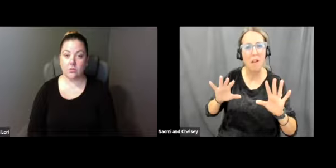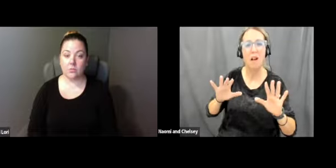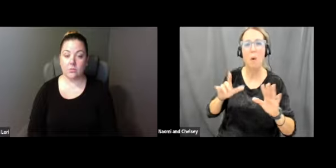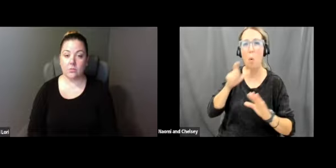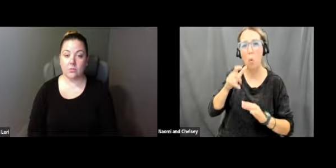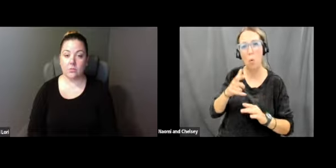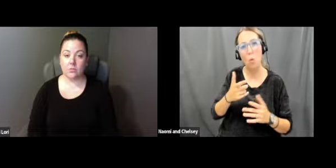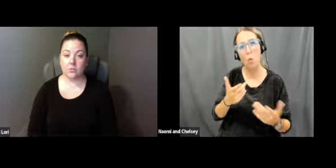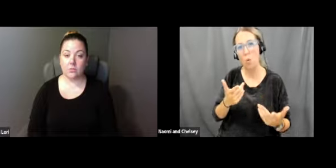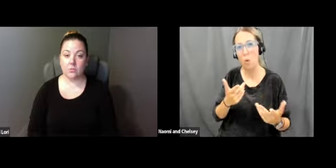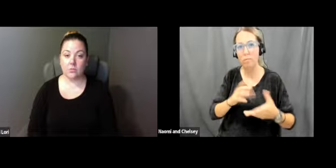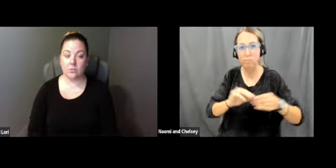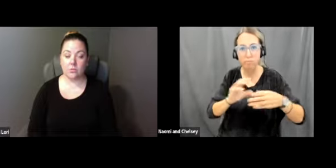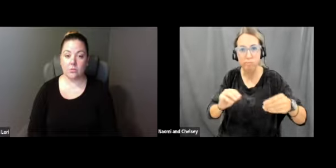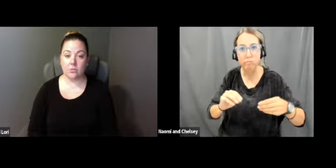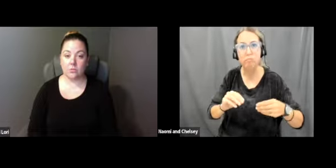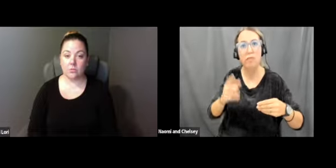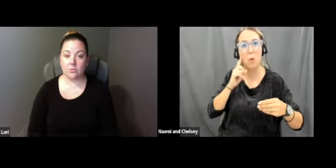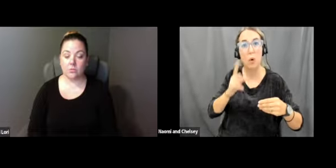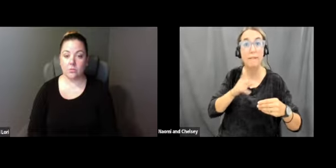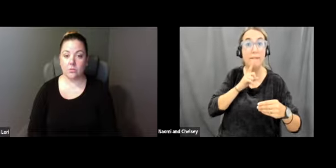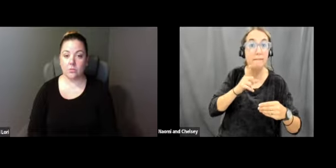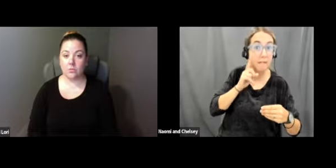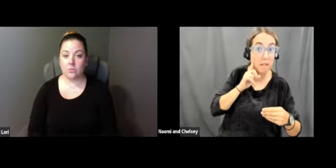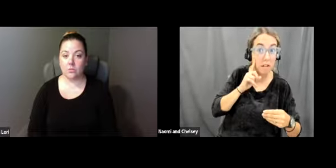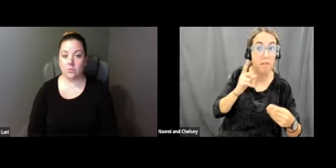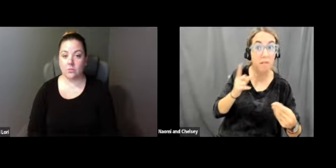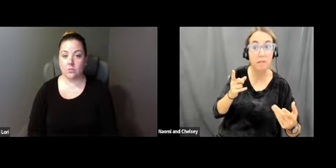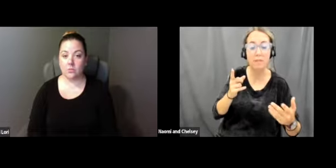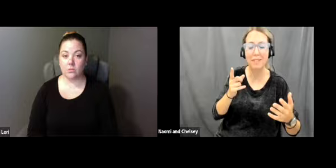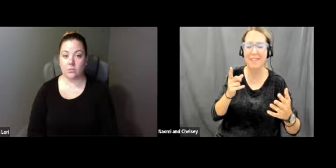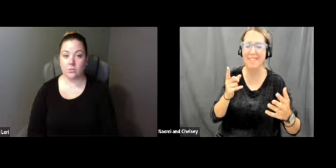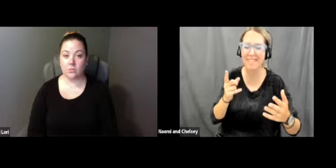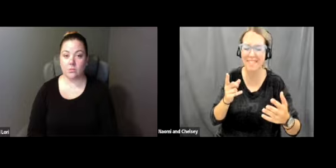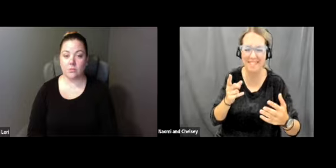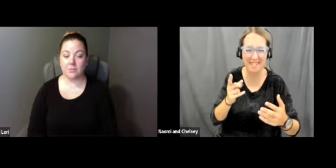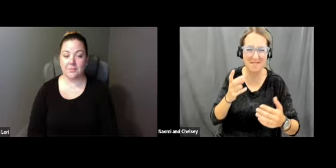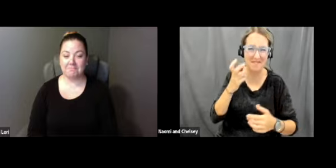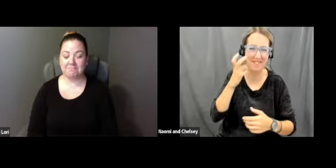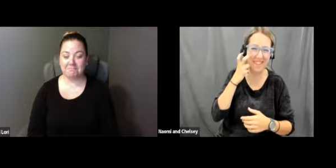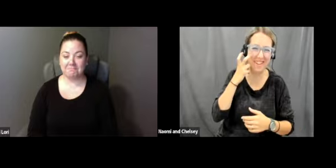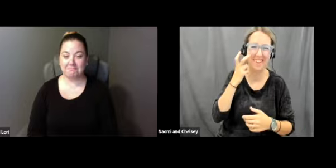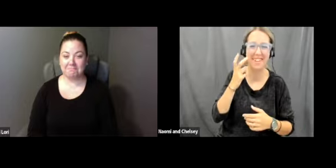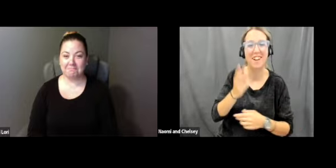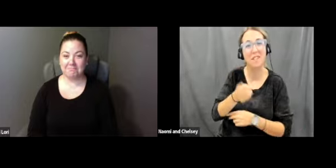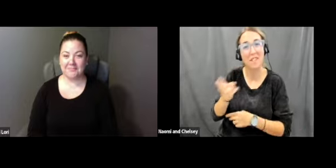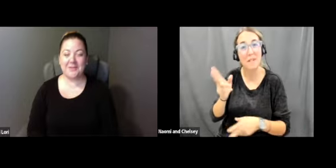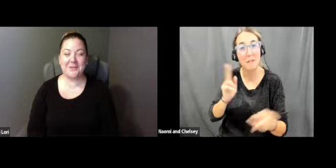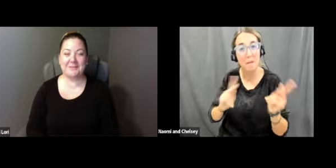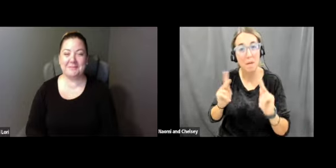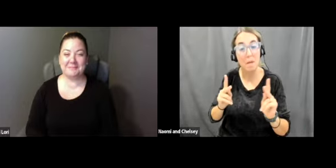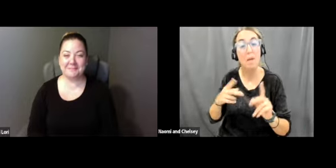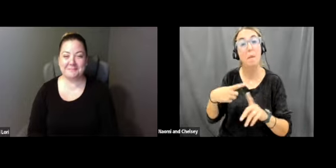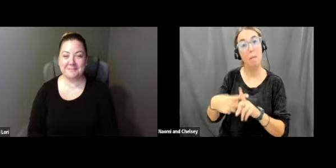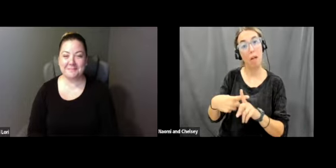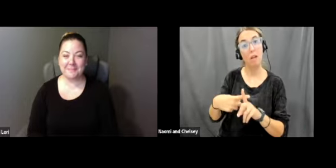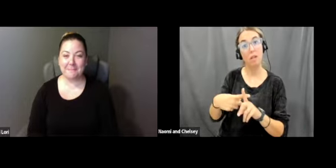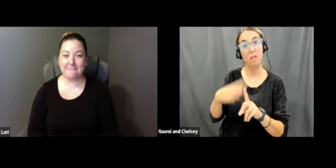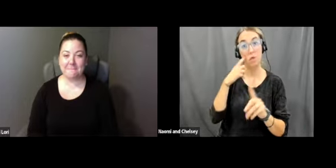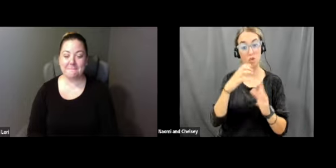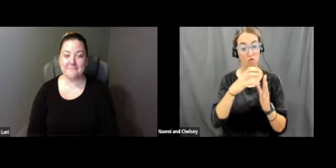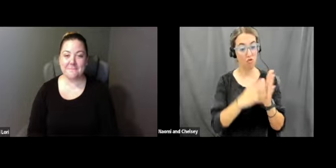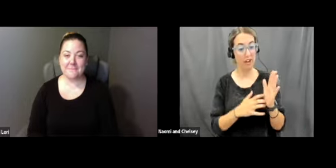hard of hearing listeners. It provides clarity for transcripts or interpreters, and it also provides clarity